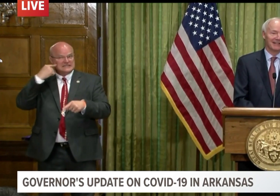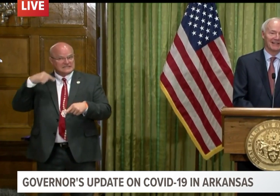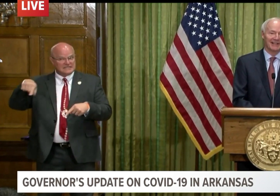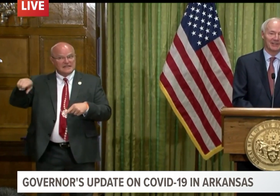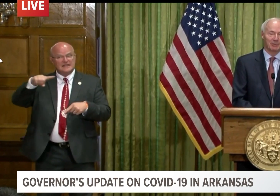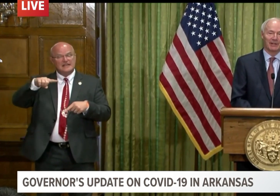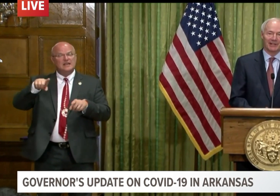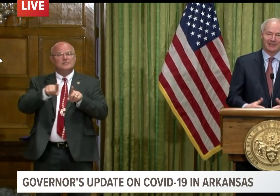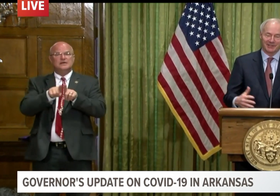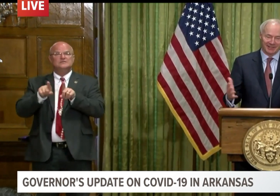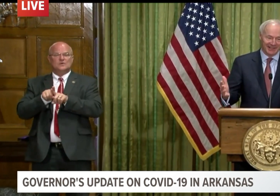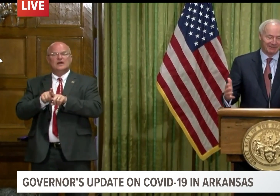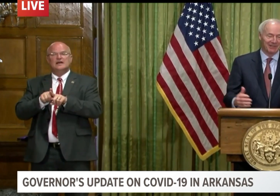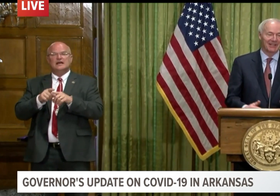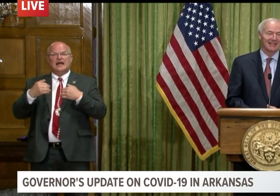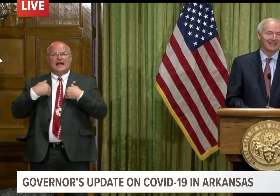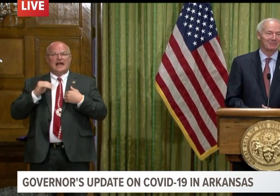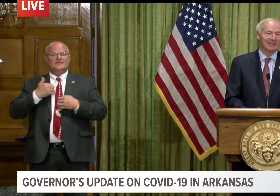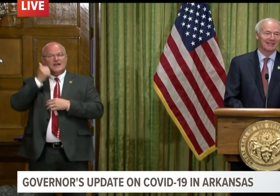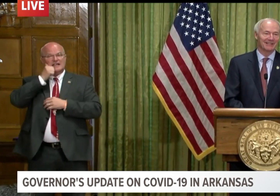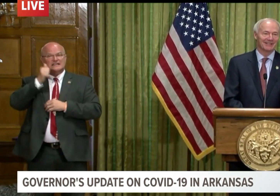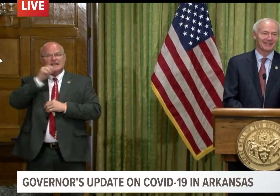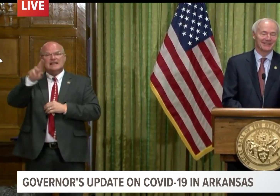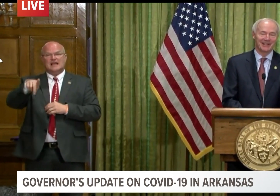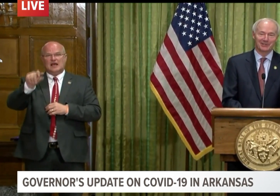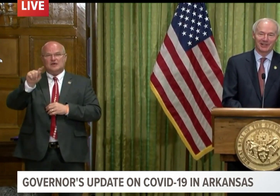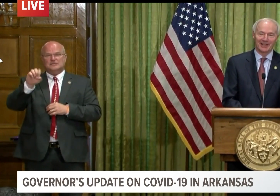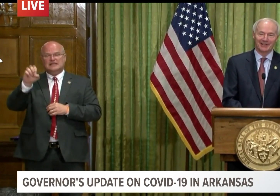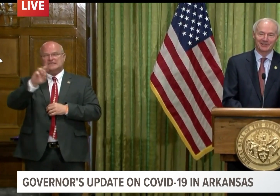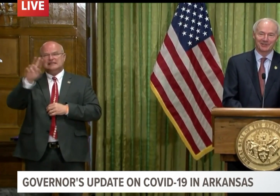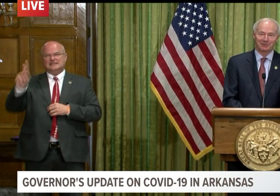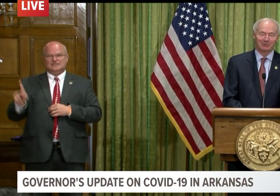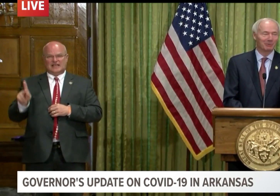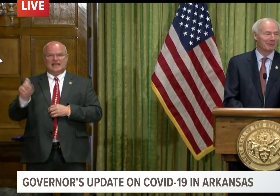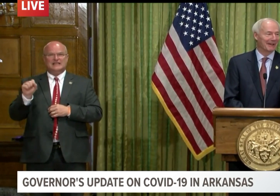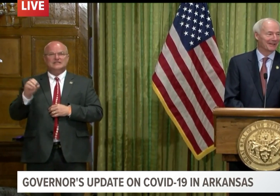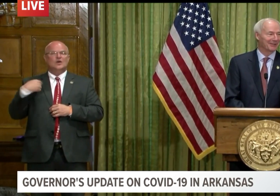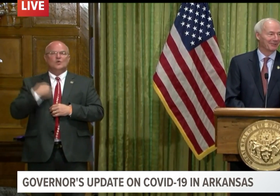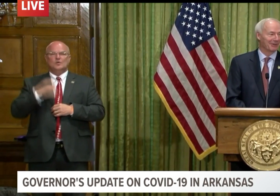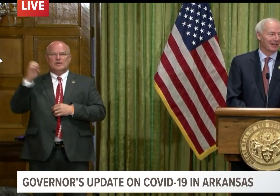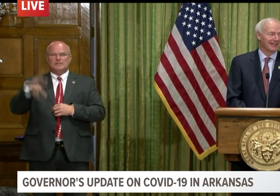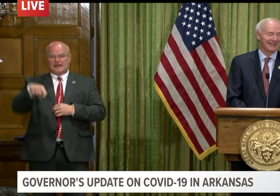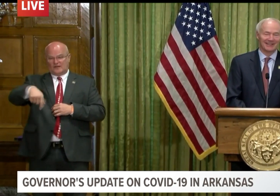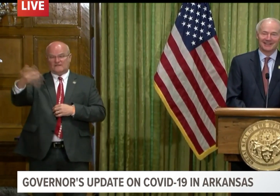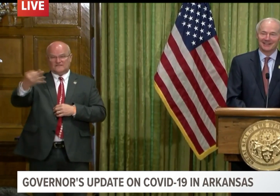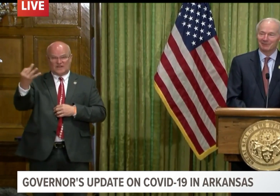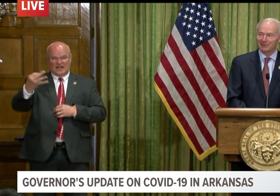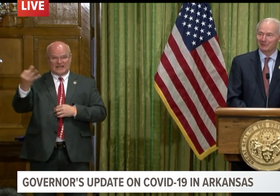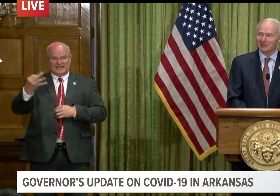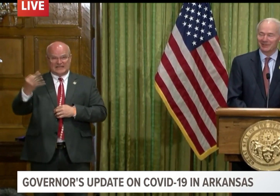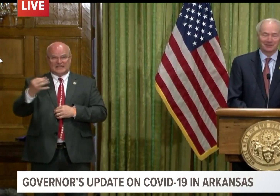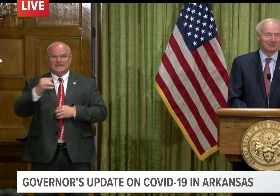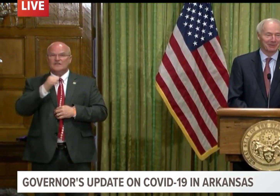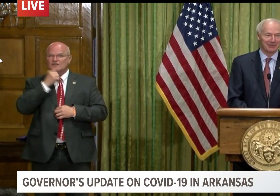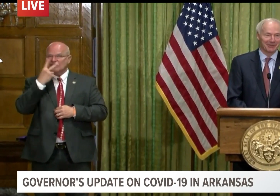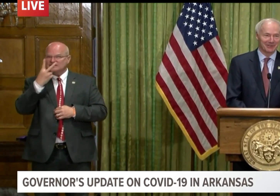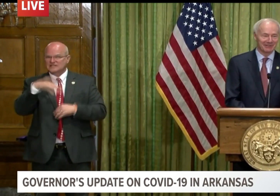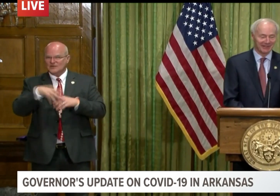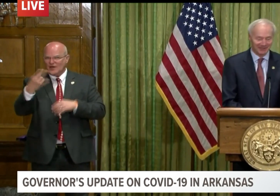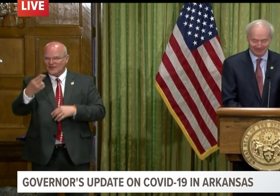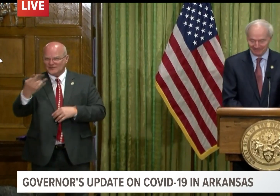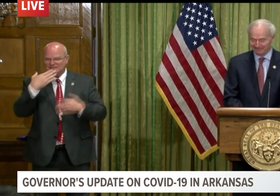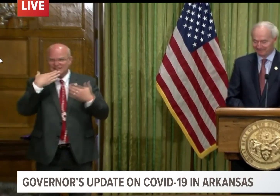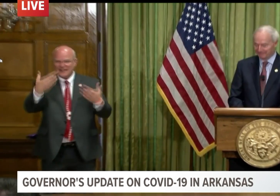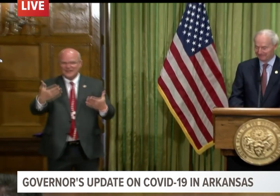them as well as have our daily update in Texarkana. So we'll be back here on Friday if we don't see you on